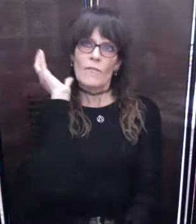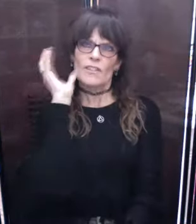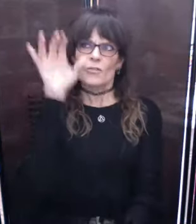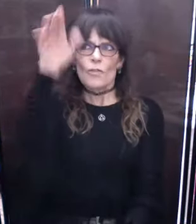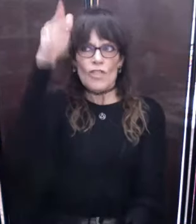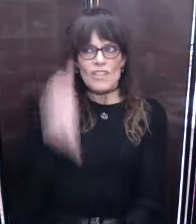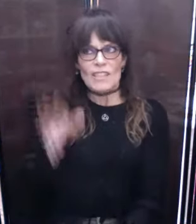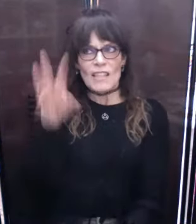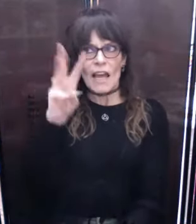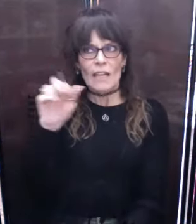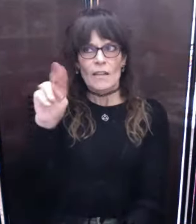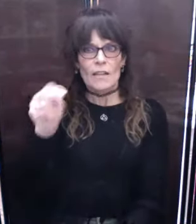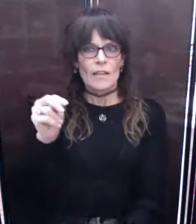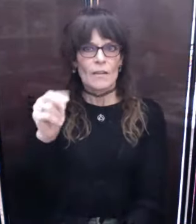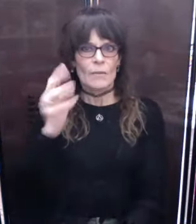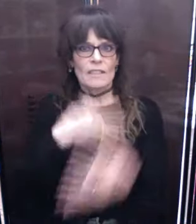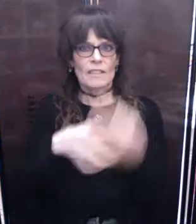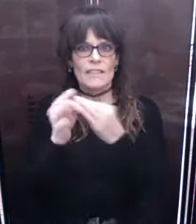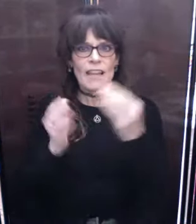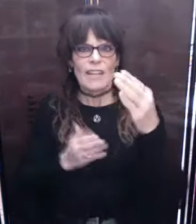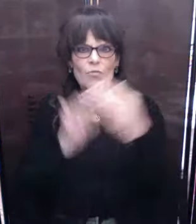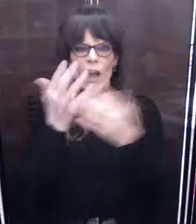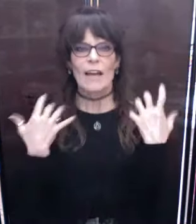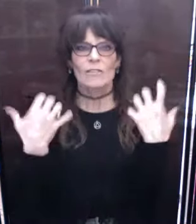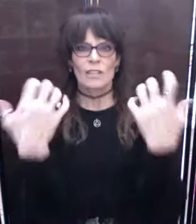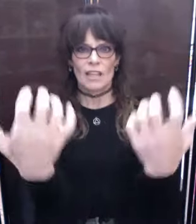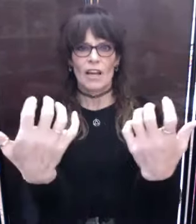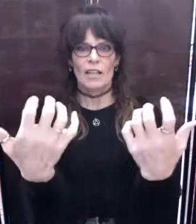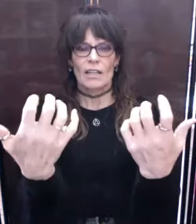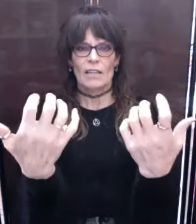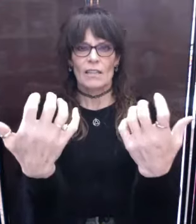kicked it off the side of my foot out into the audience, and I think it hit one of those grandmothers.